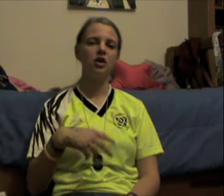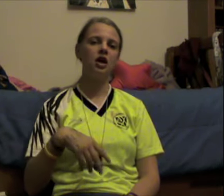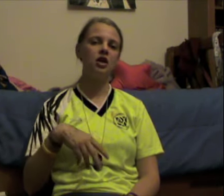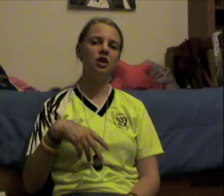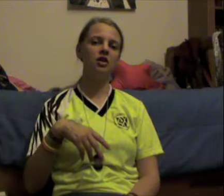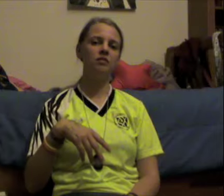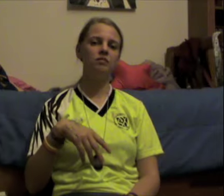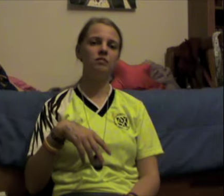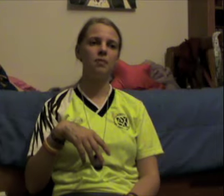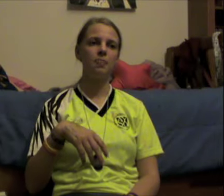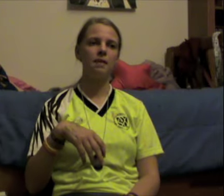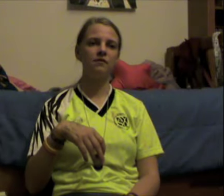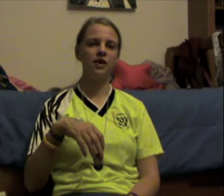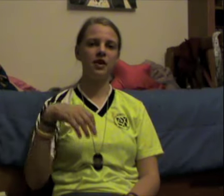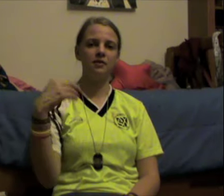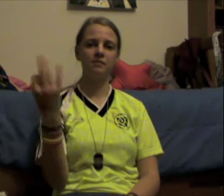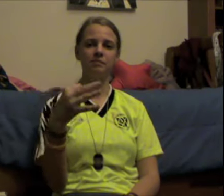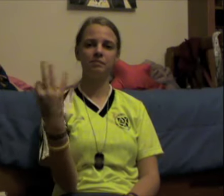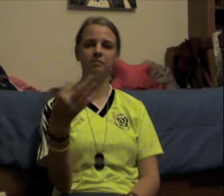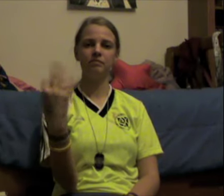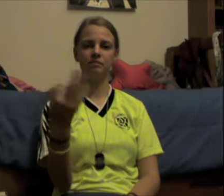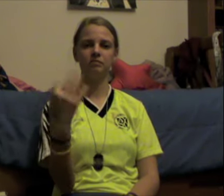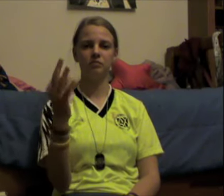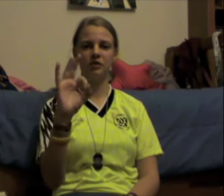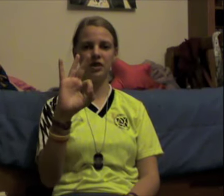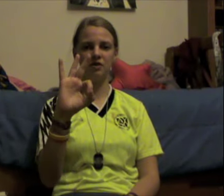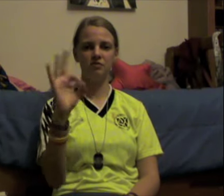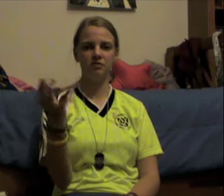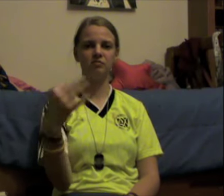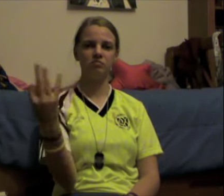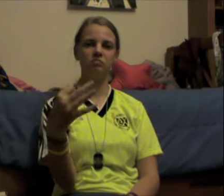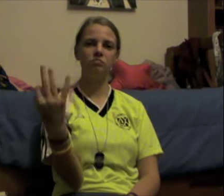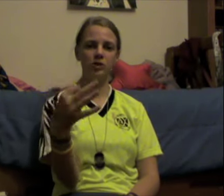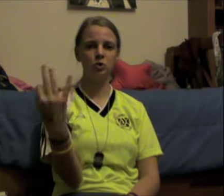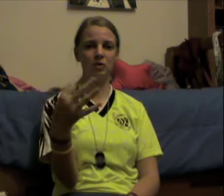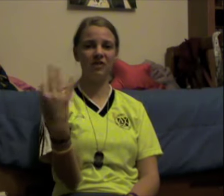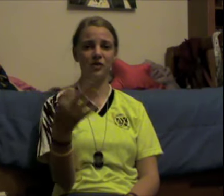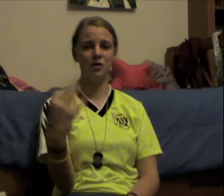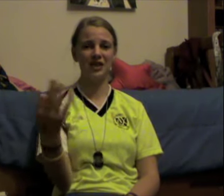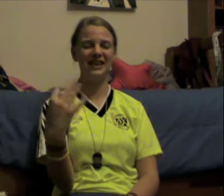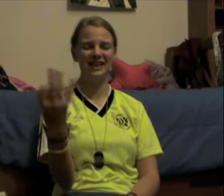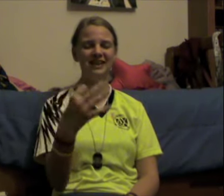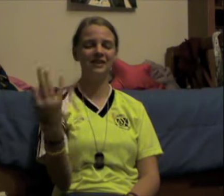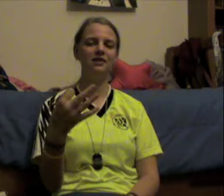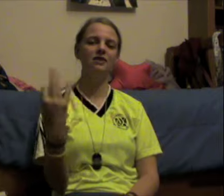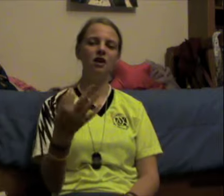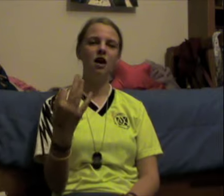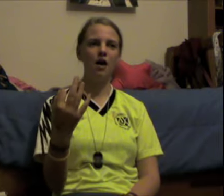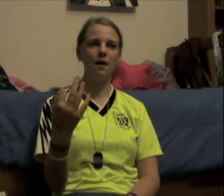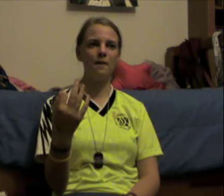And then, Friday. F, swivel around. Um,